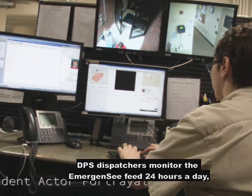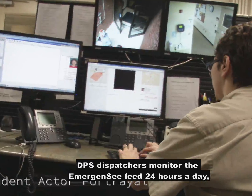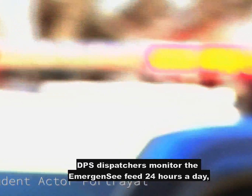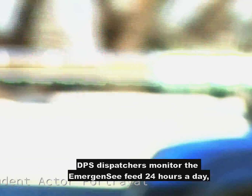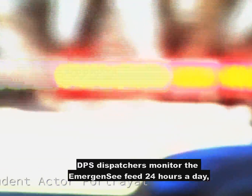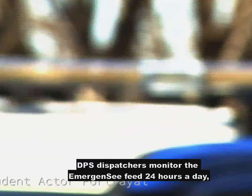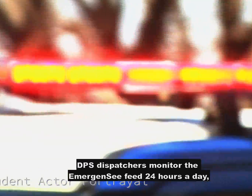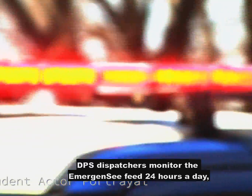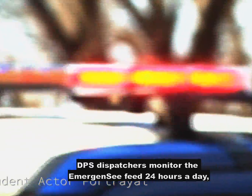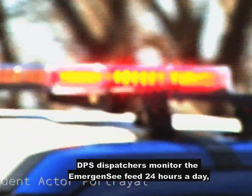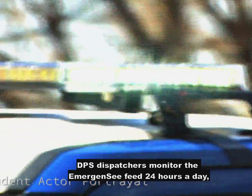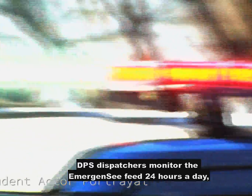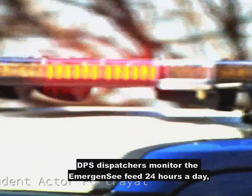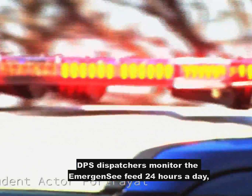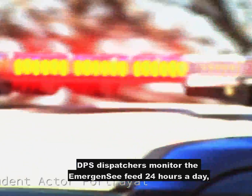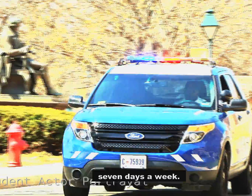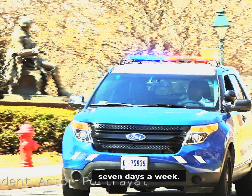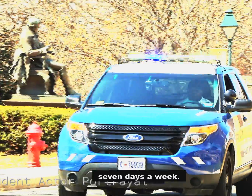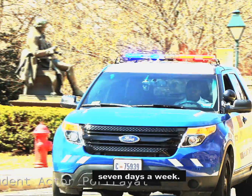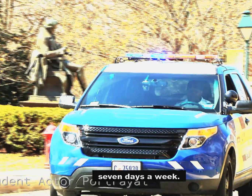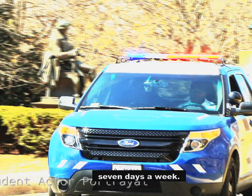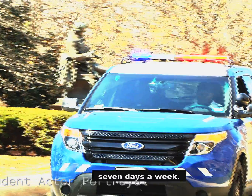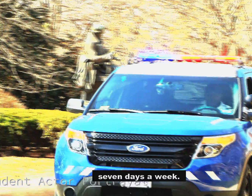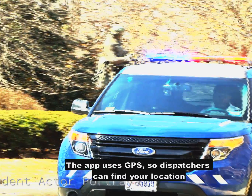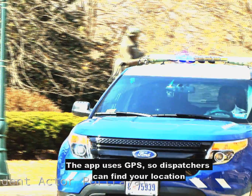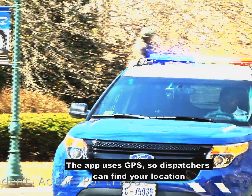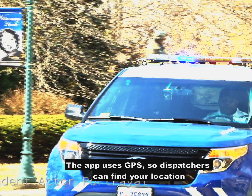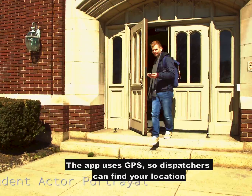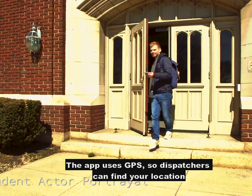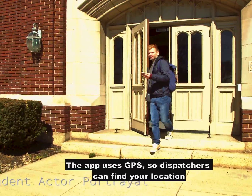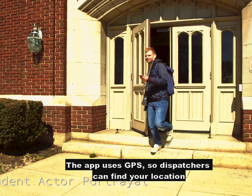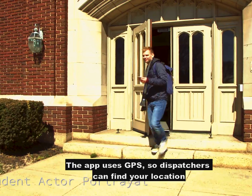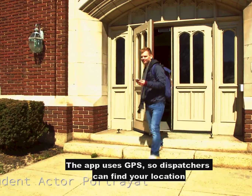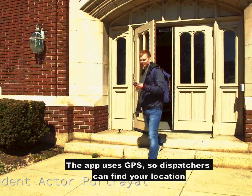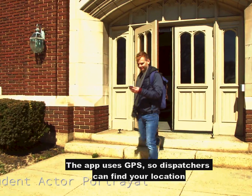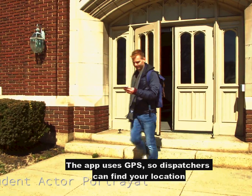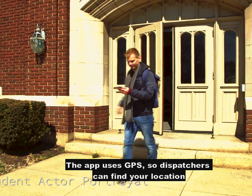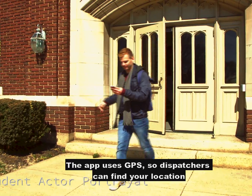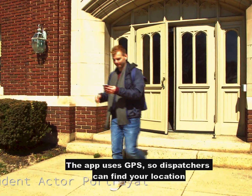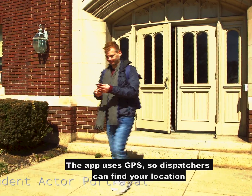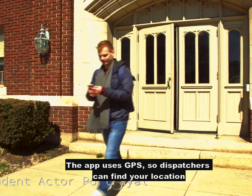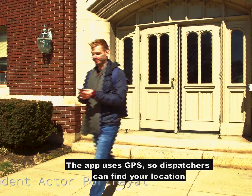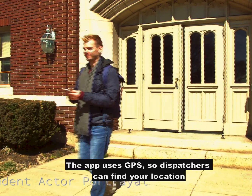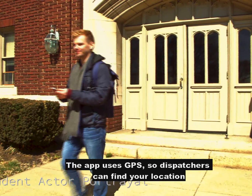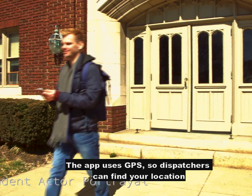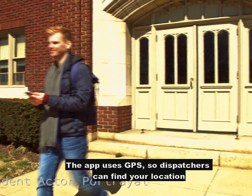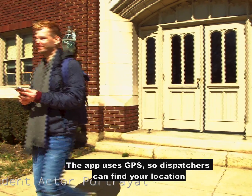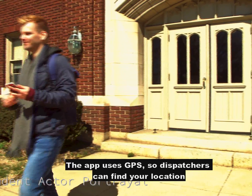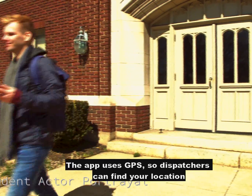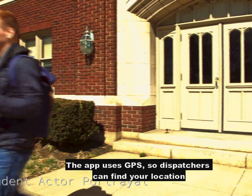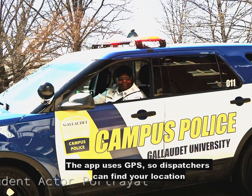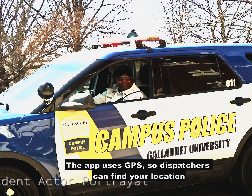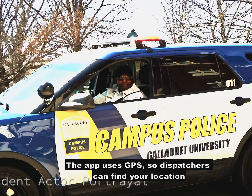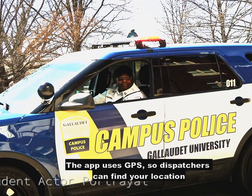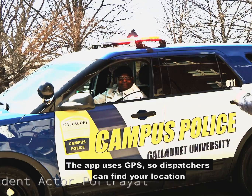emergency feed 24 hours a day, 7 days a week. The app uses GPS so dispatchers can find your location on campus.